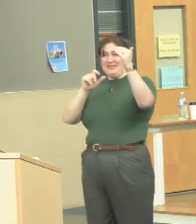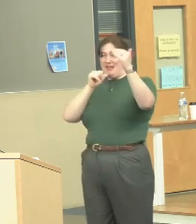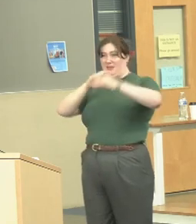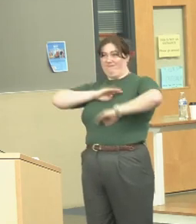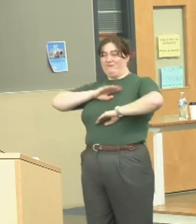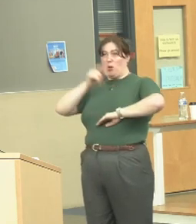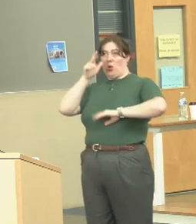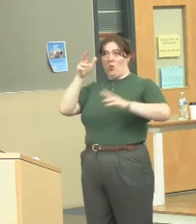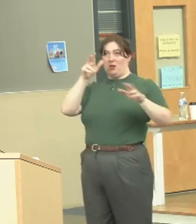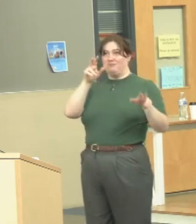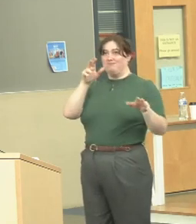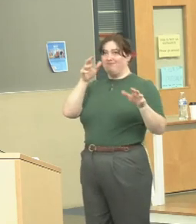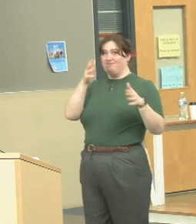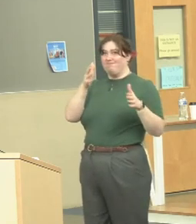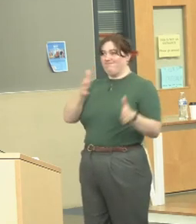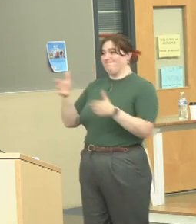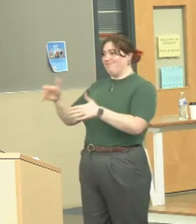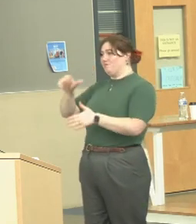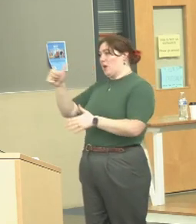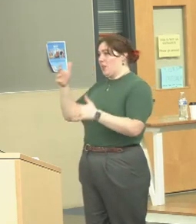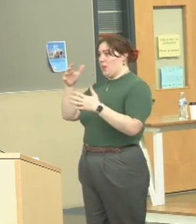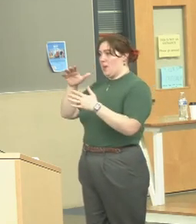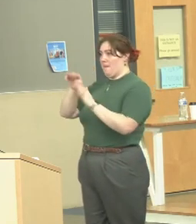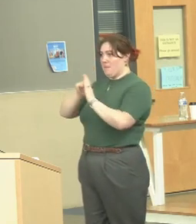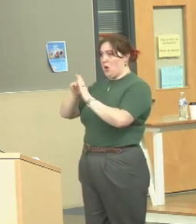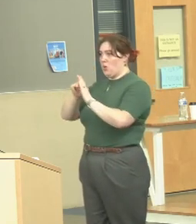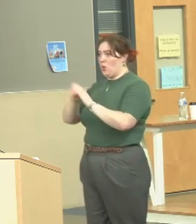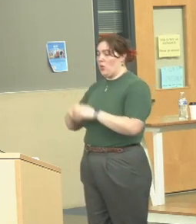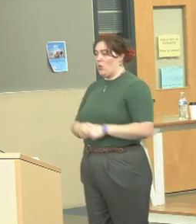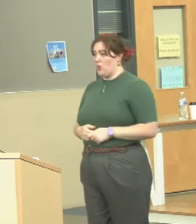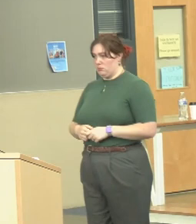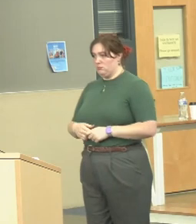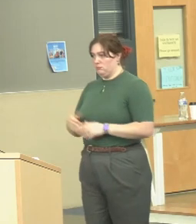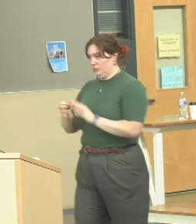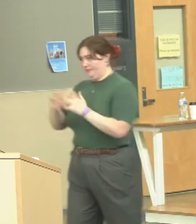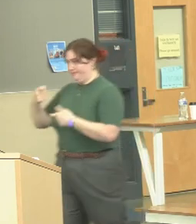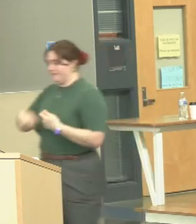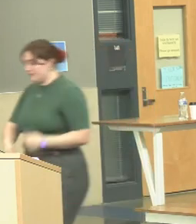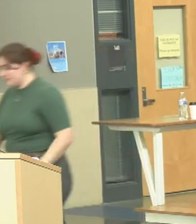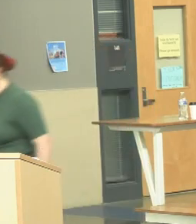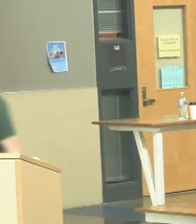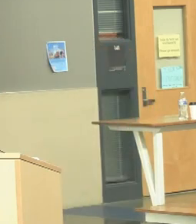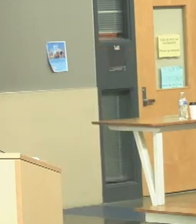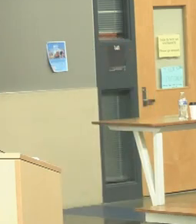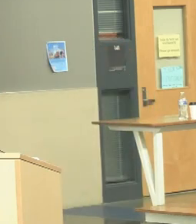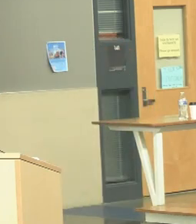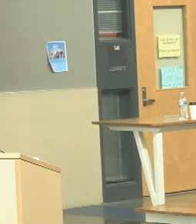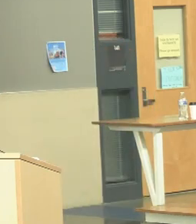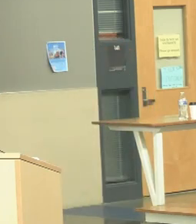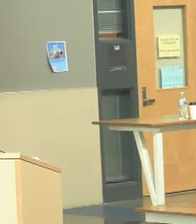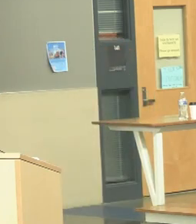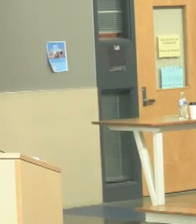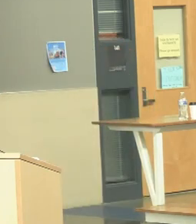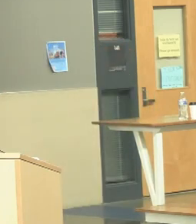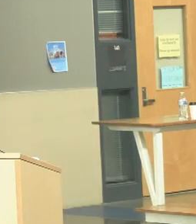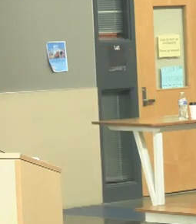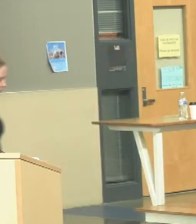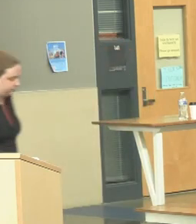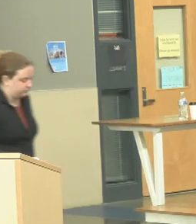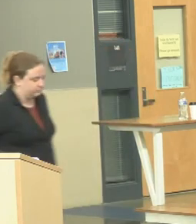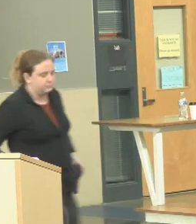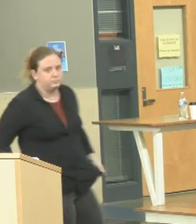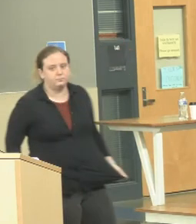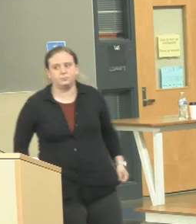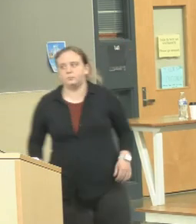where that impact is not disproportional. Assuming our school will be consolidated, will students and teachers be able to